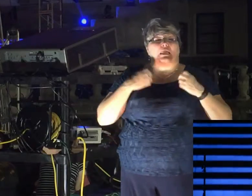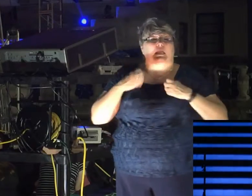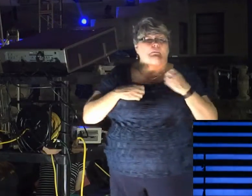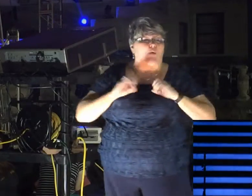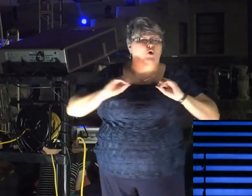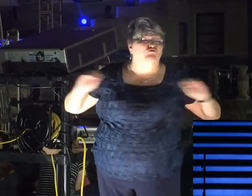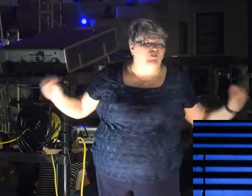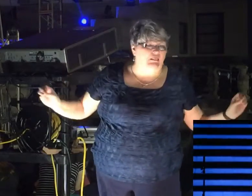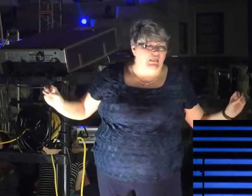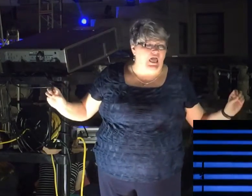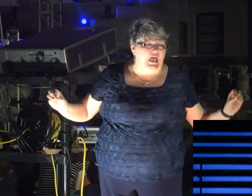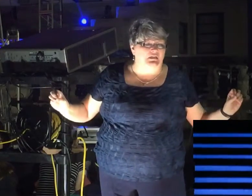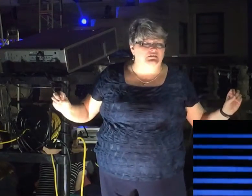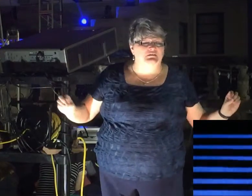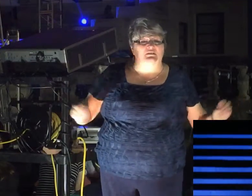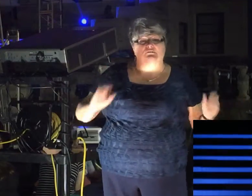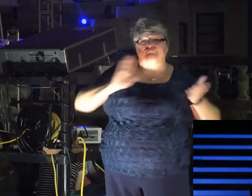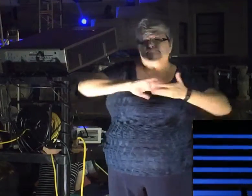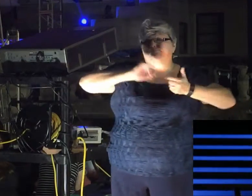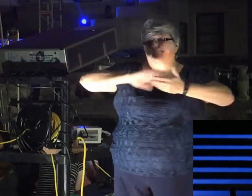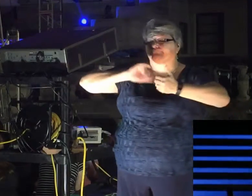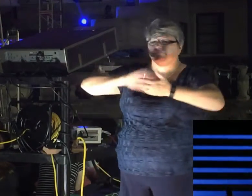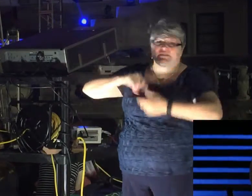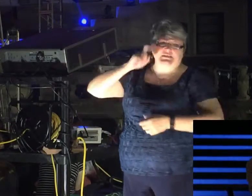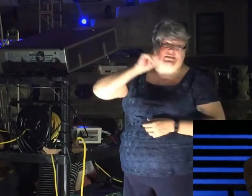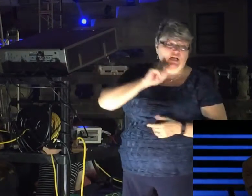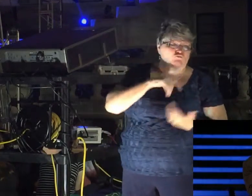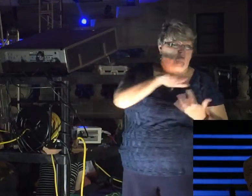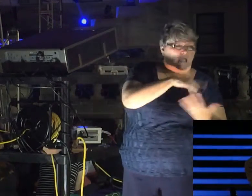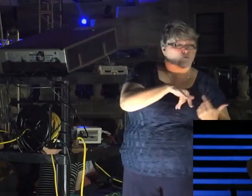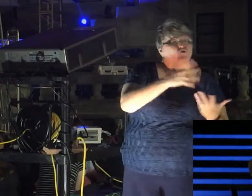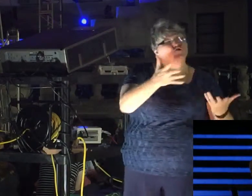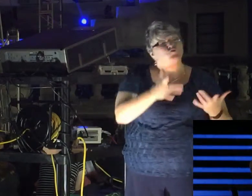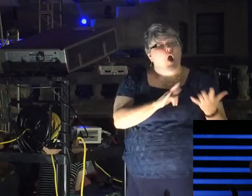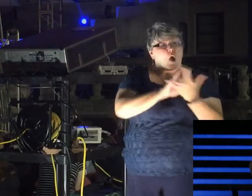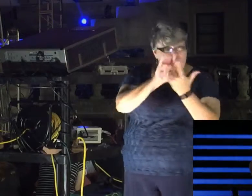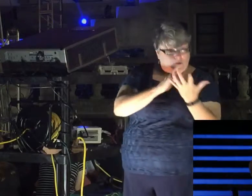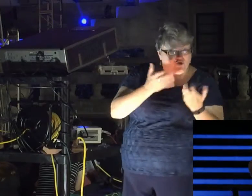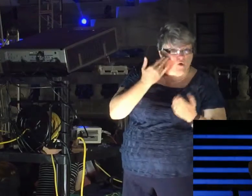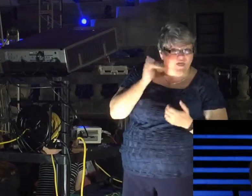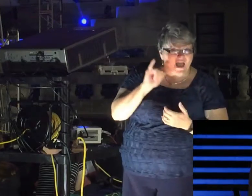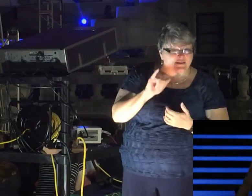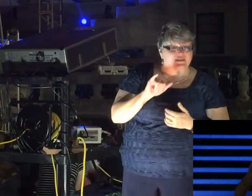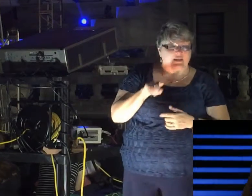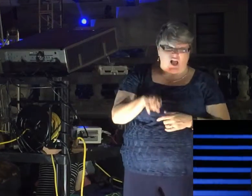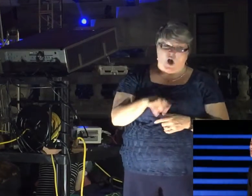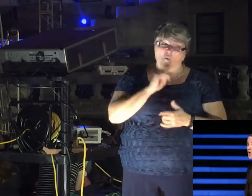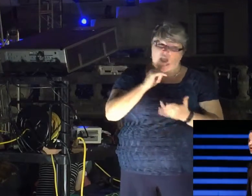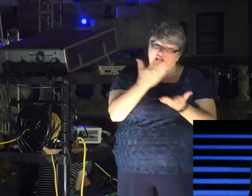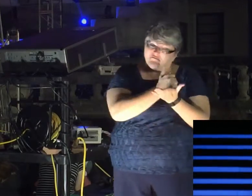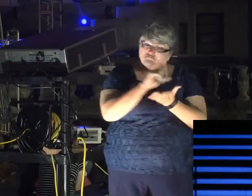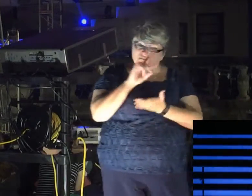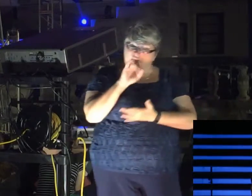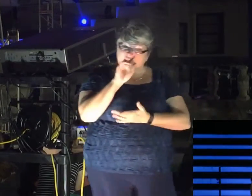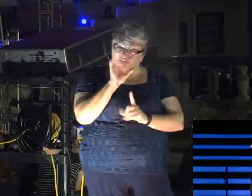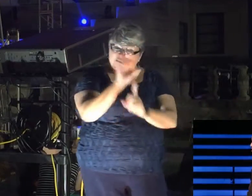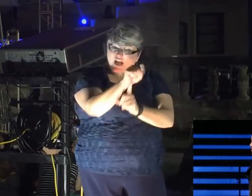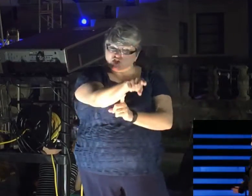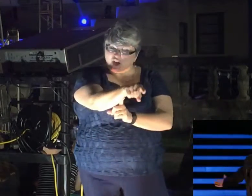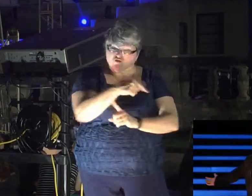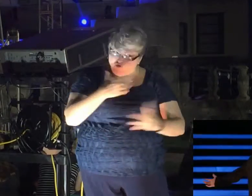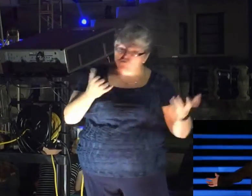the emotionless sexual encounter. You want romance. Did you know that? The data's in on you